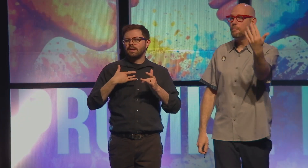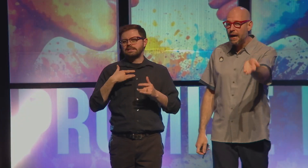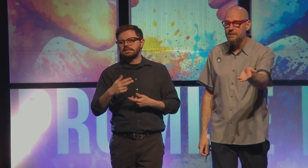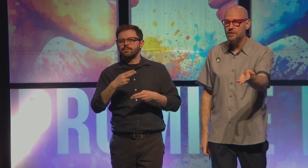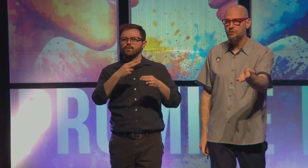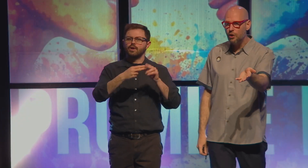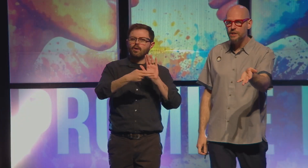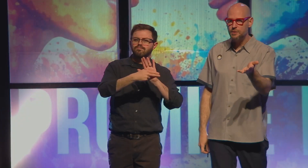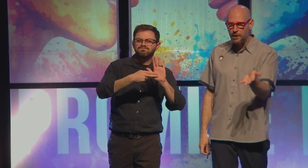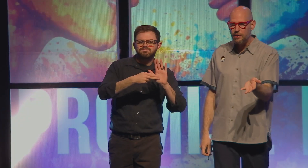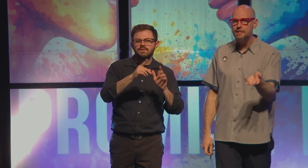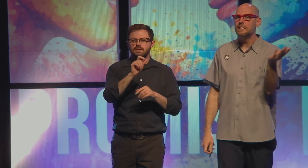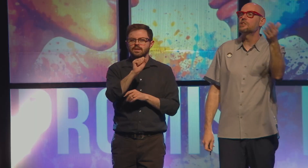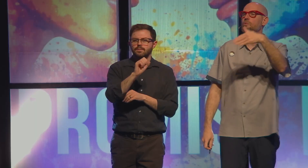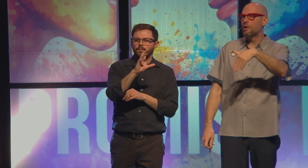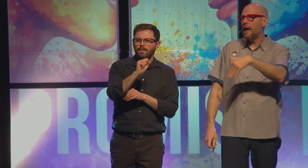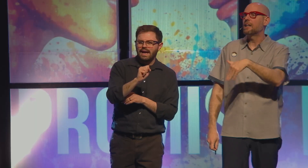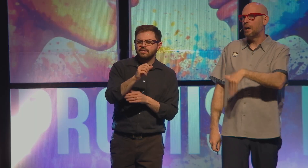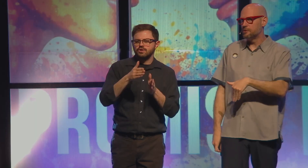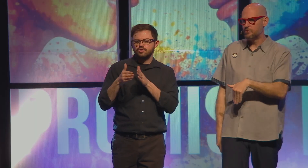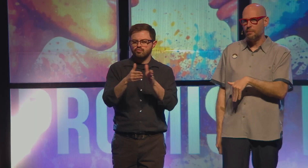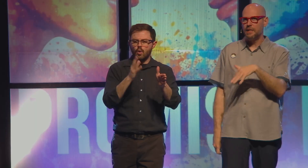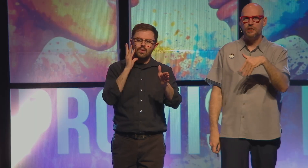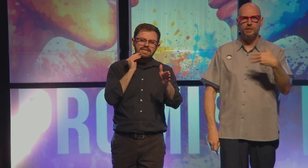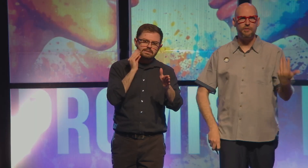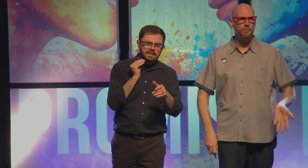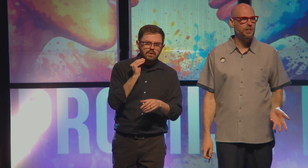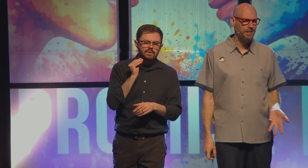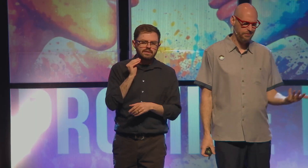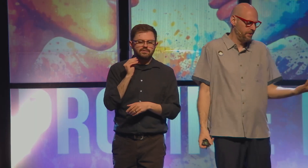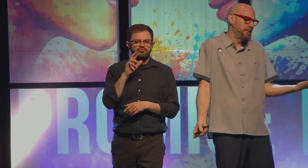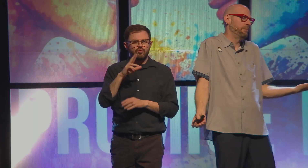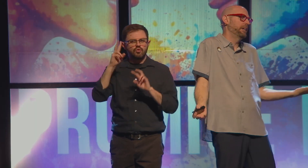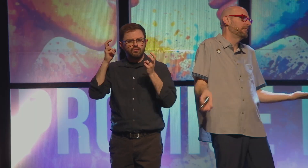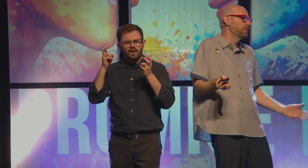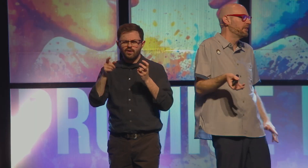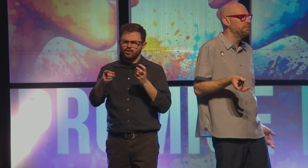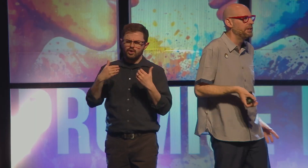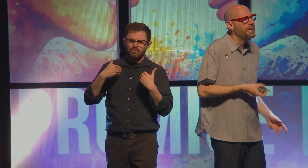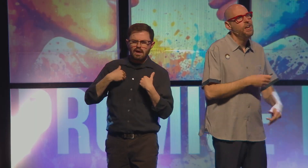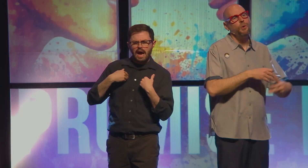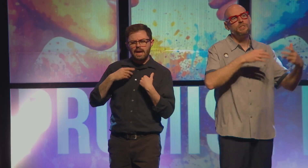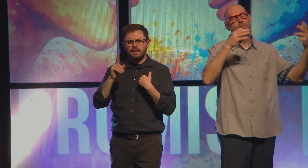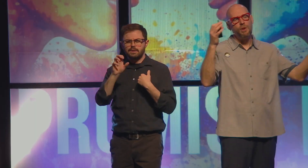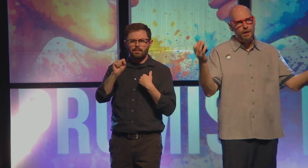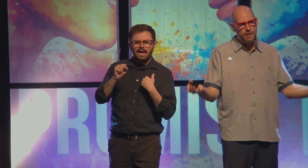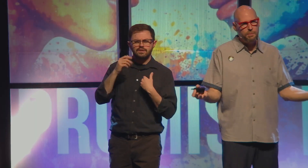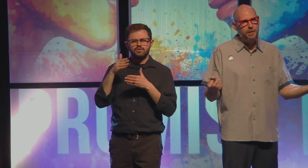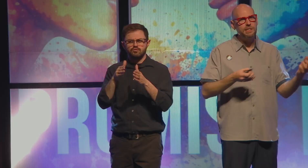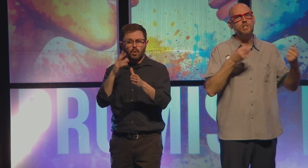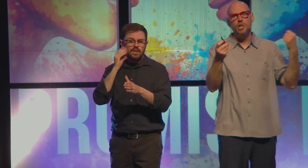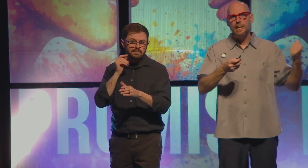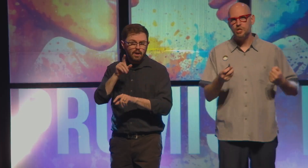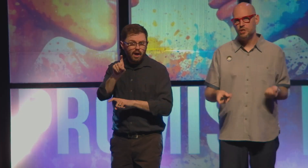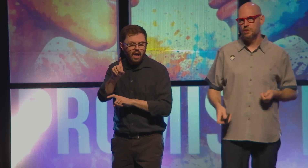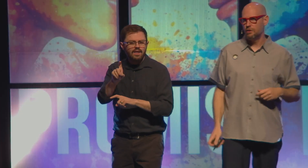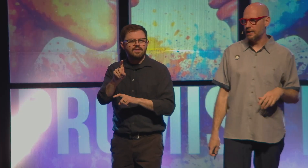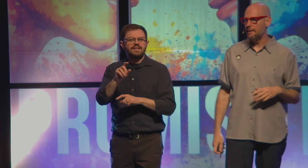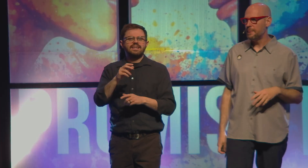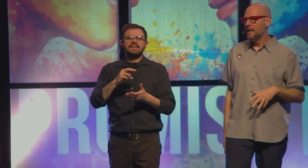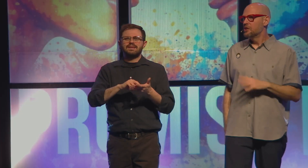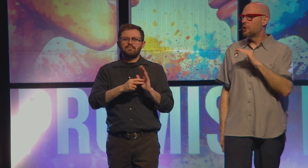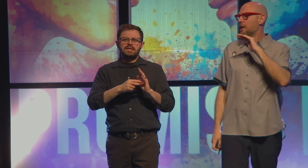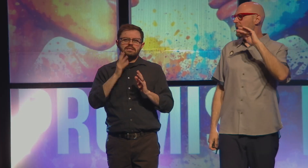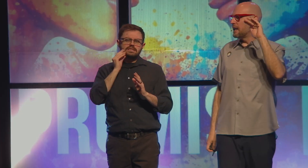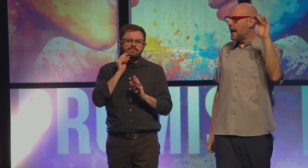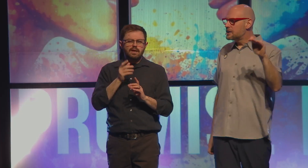had a Damascus Road experience, this is where that comes from in case you're not familiar. You're like, what is a Damascus Road experience? Well, it's an experience that changes you,